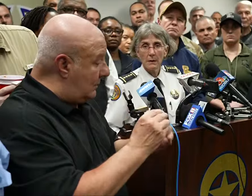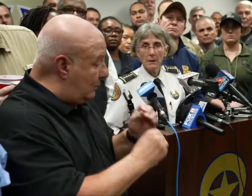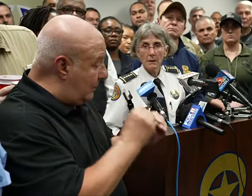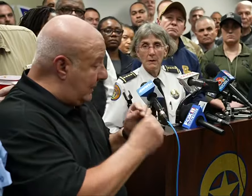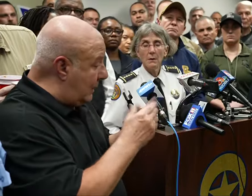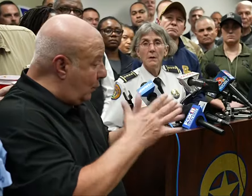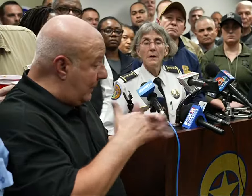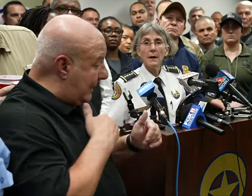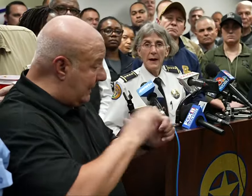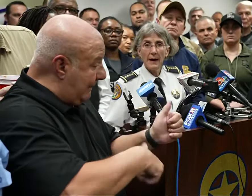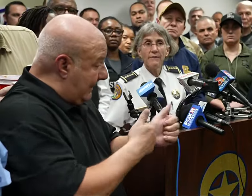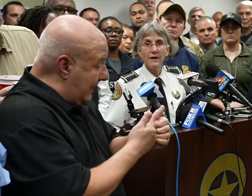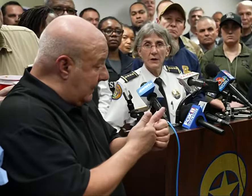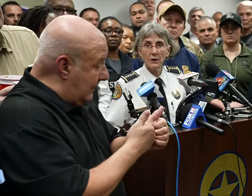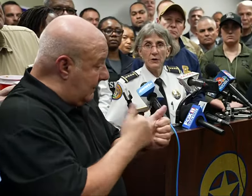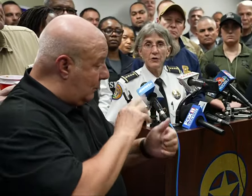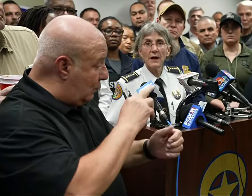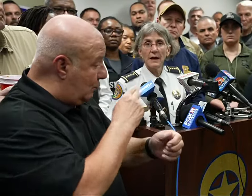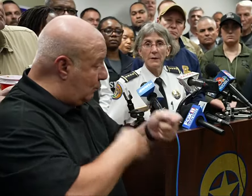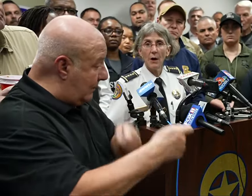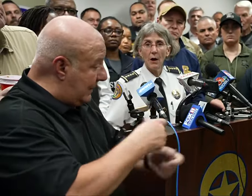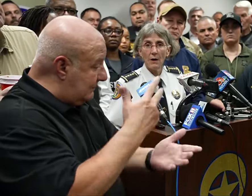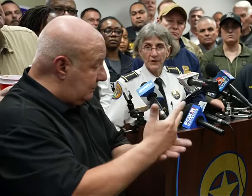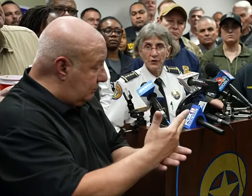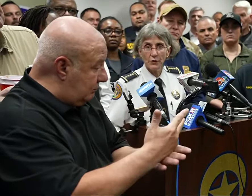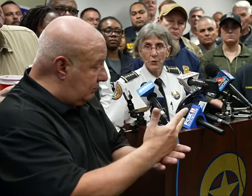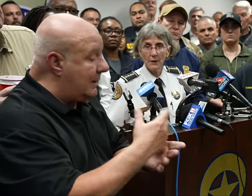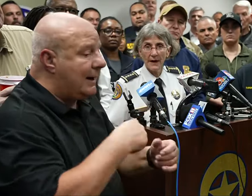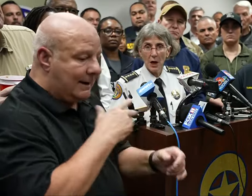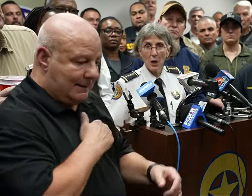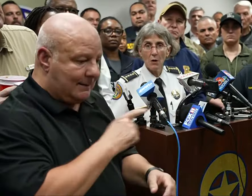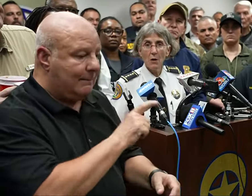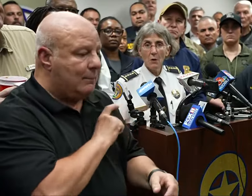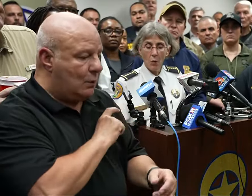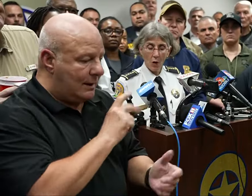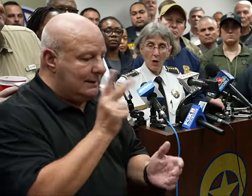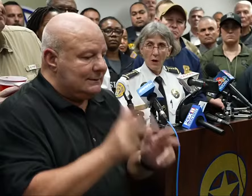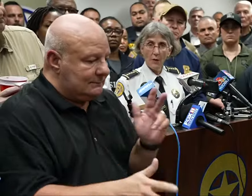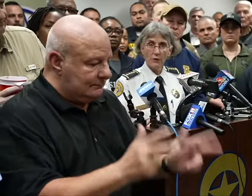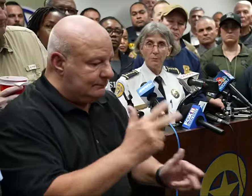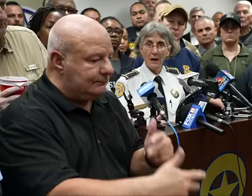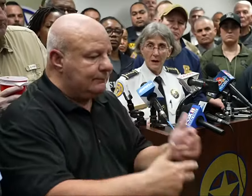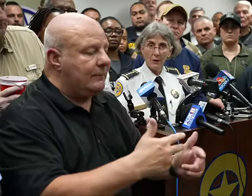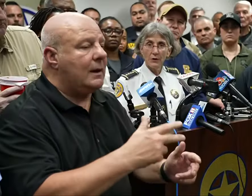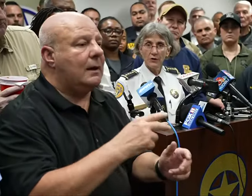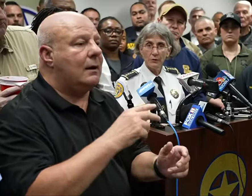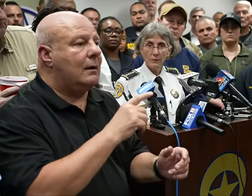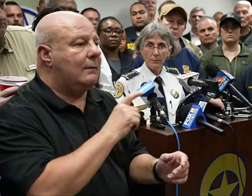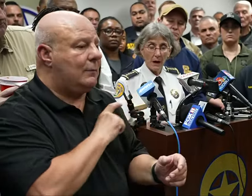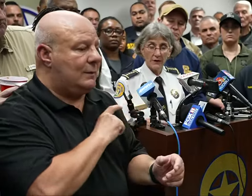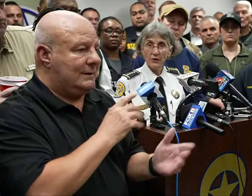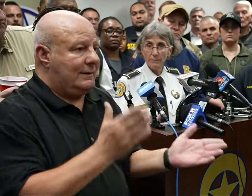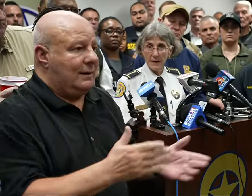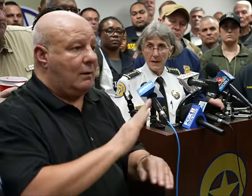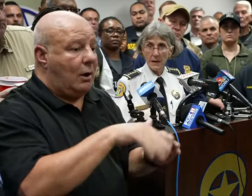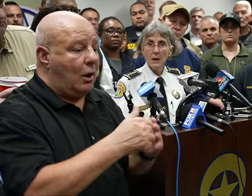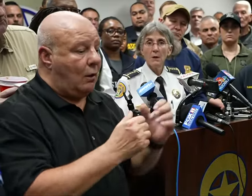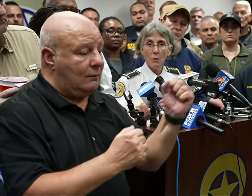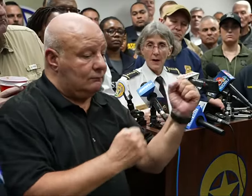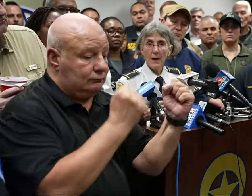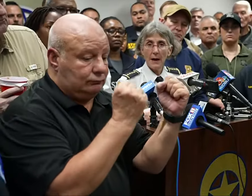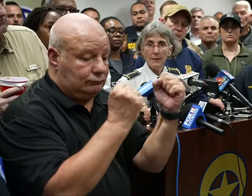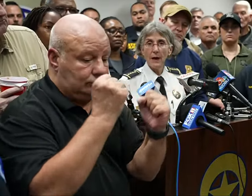a backup replacement? It had vehicles and officers were there where all of those ballasts have